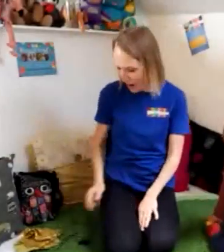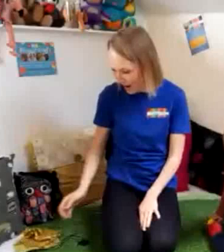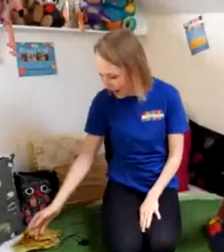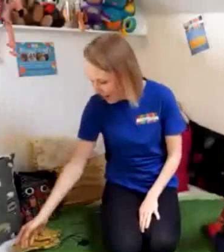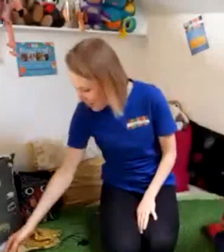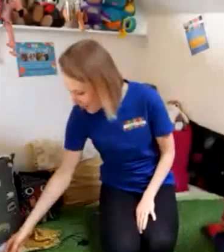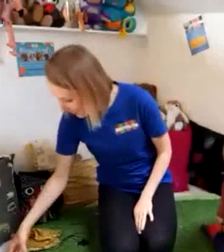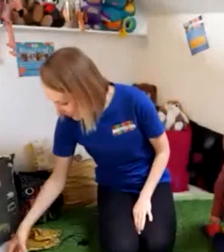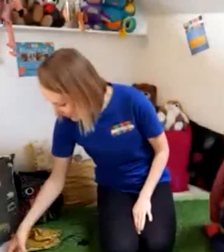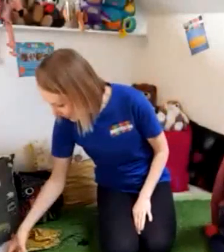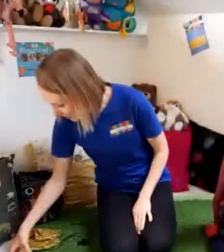everyone.